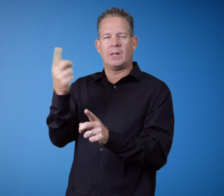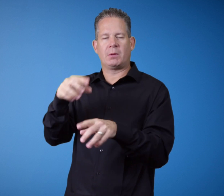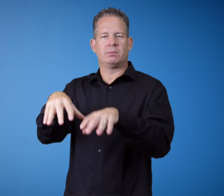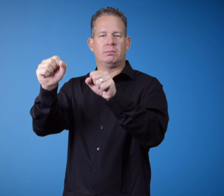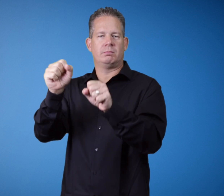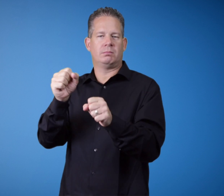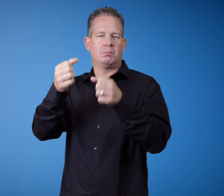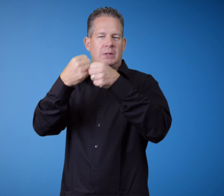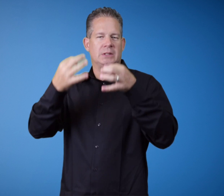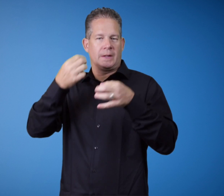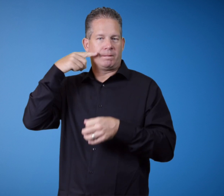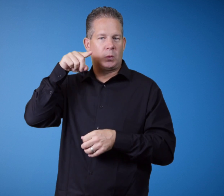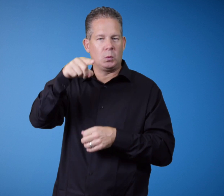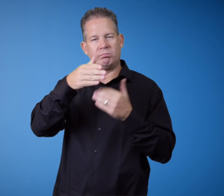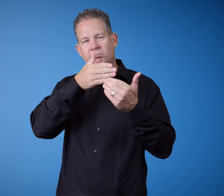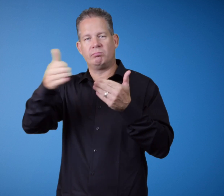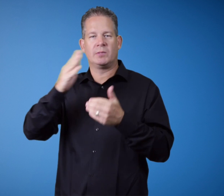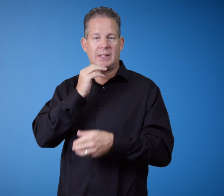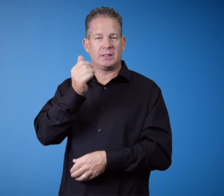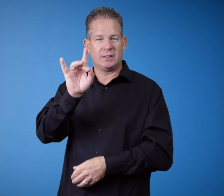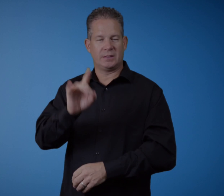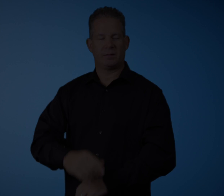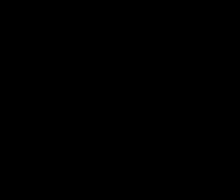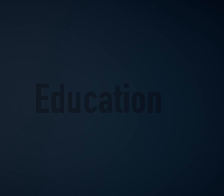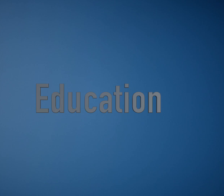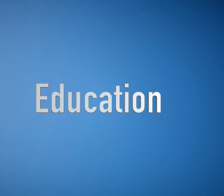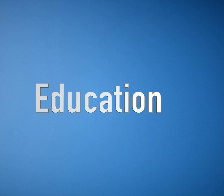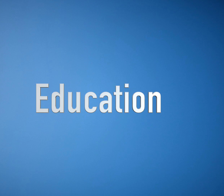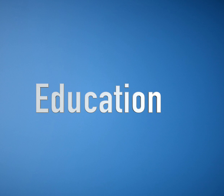want a guardian assigned to you to make decisions after the age of 18.